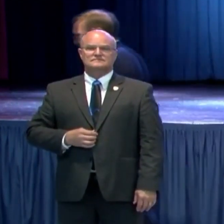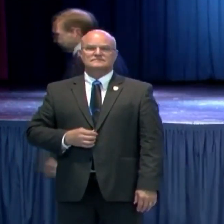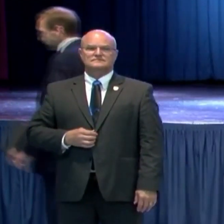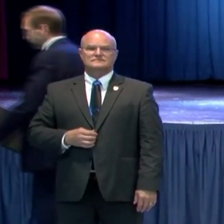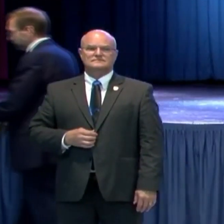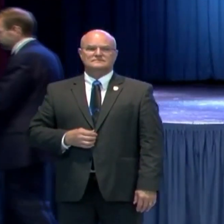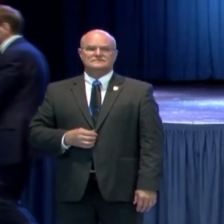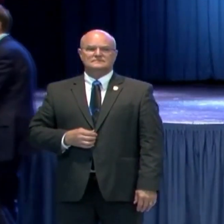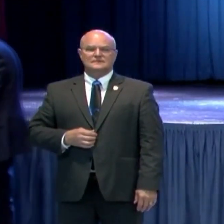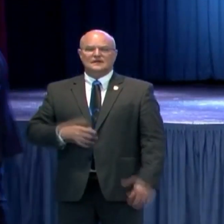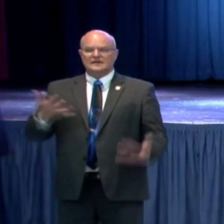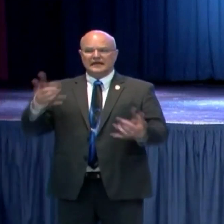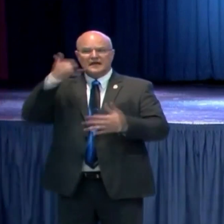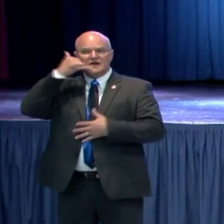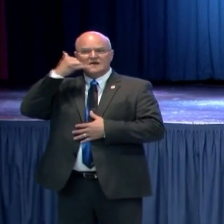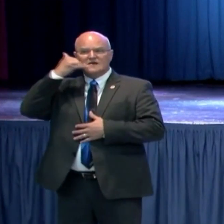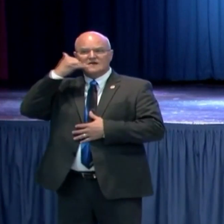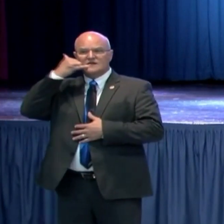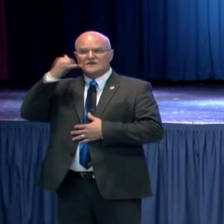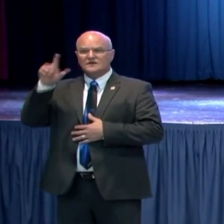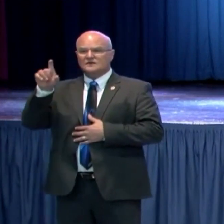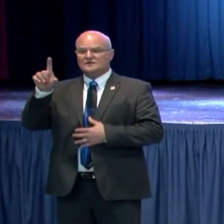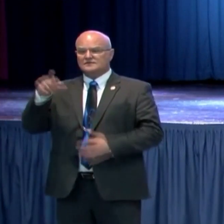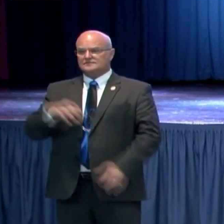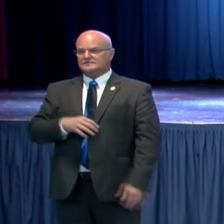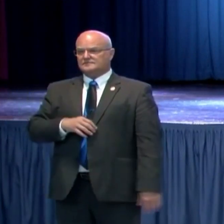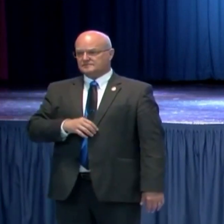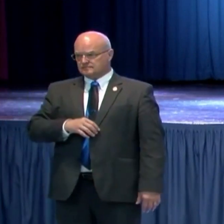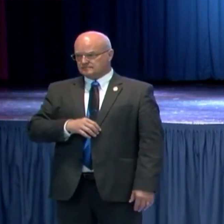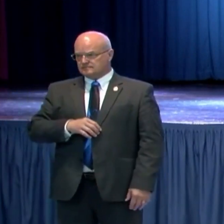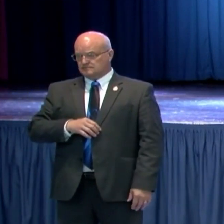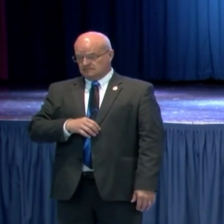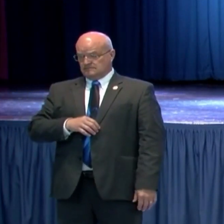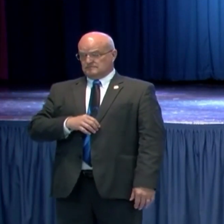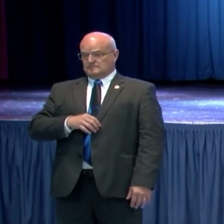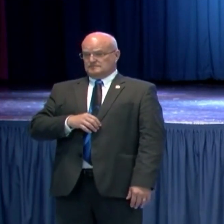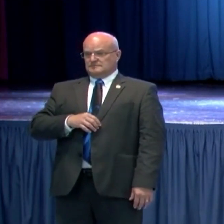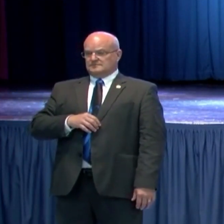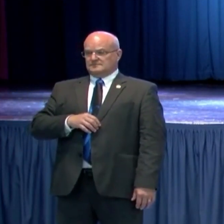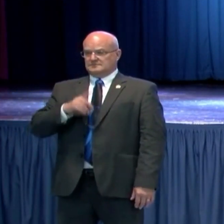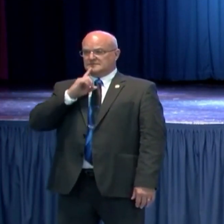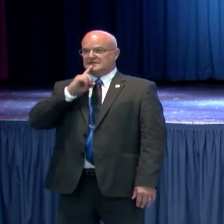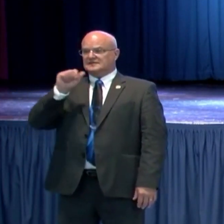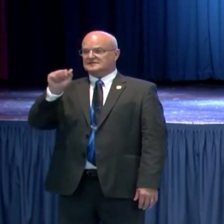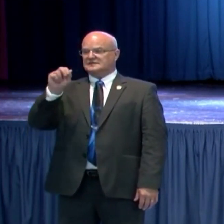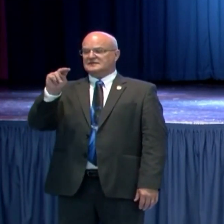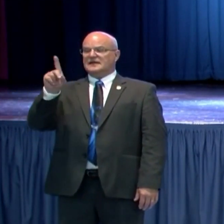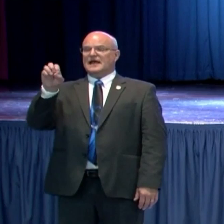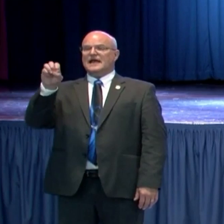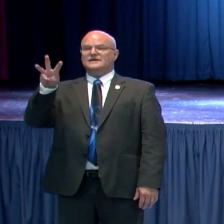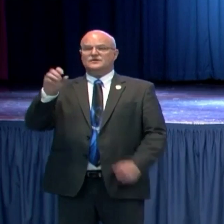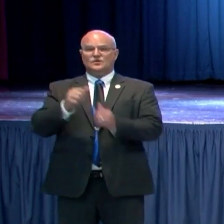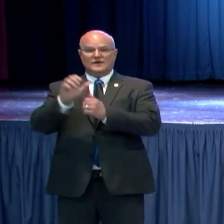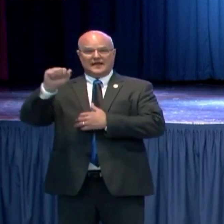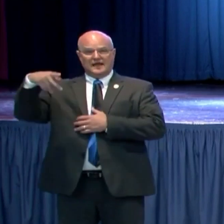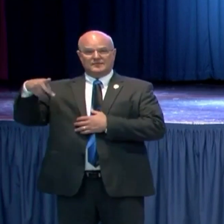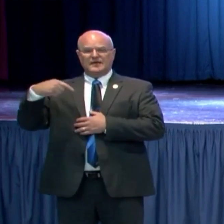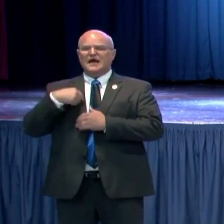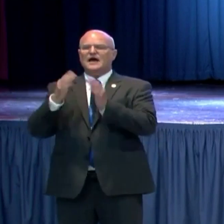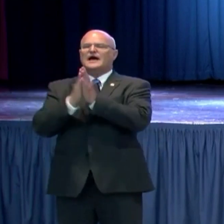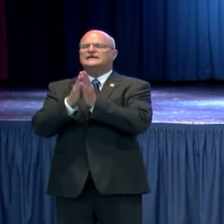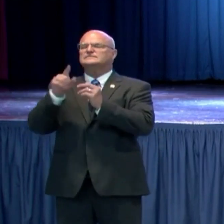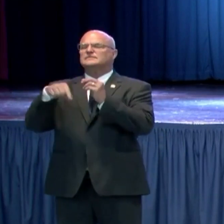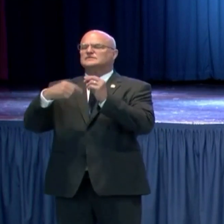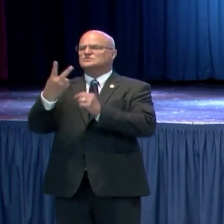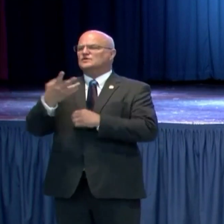Let's go remotely. Is there a question remotely? Yeah, Governor, this is Andrew with AP. Want to ask about two